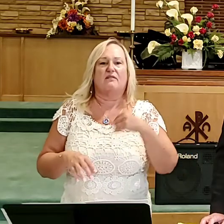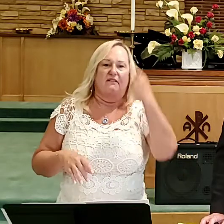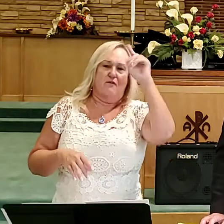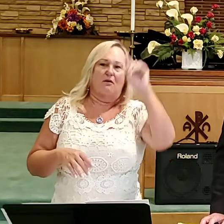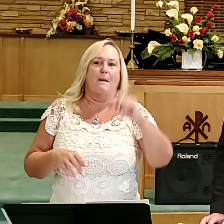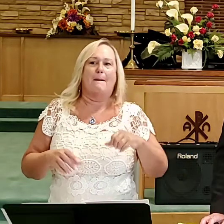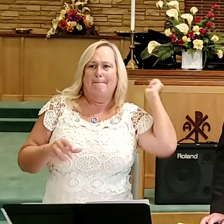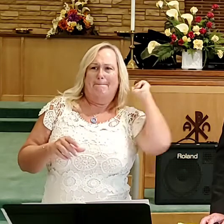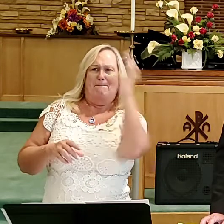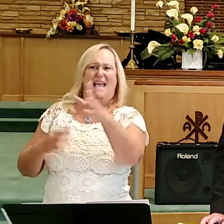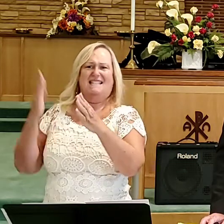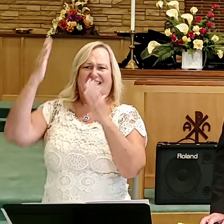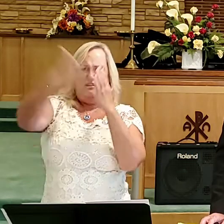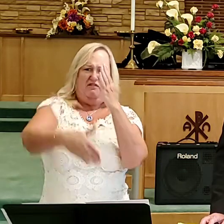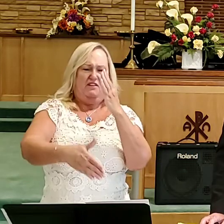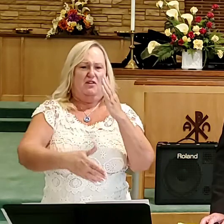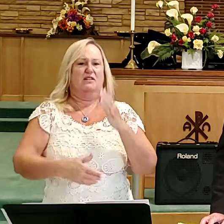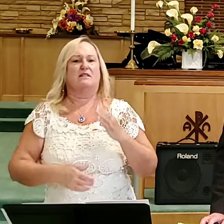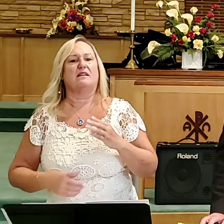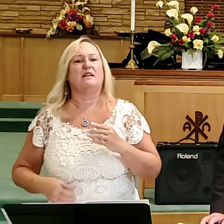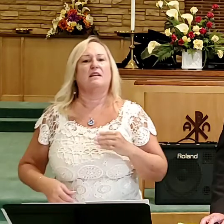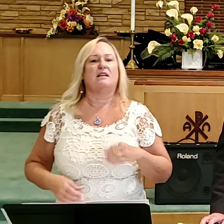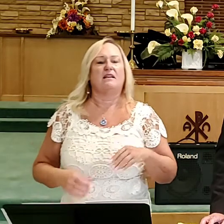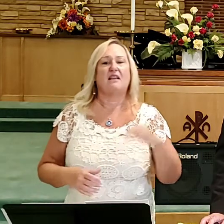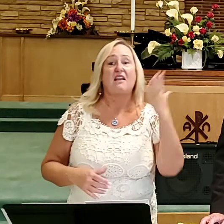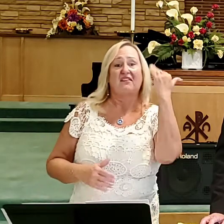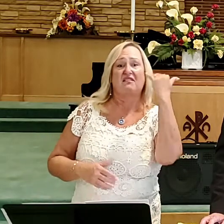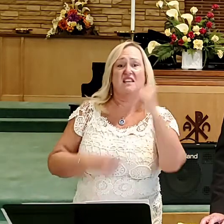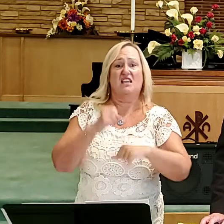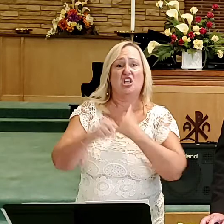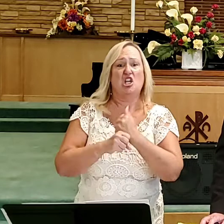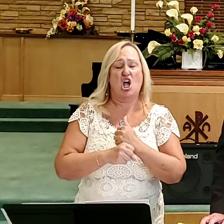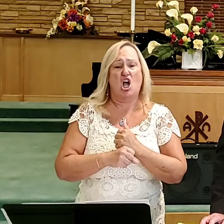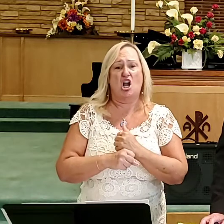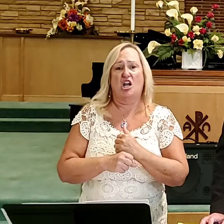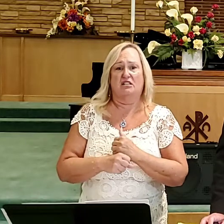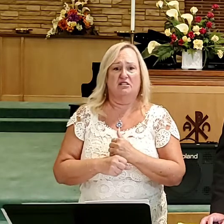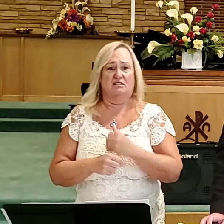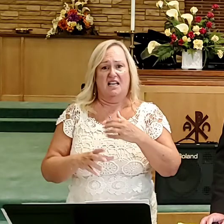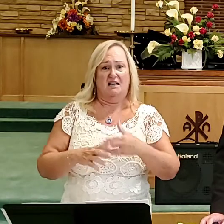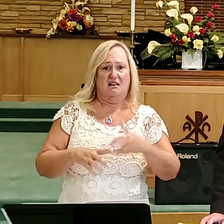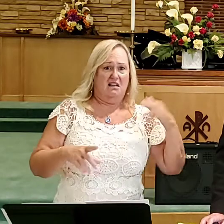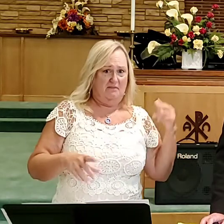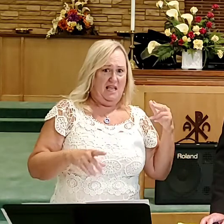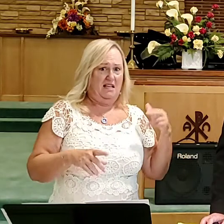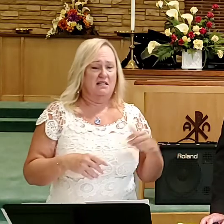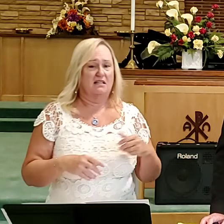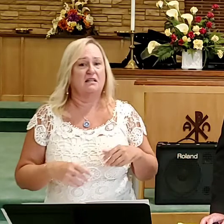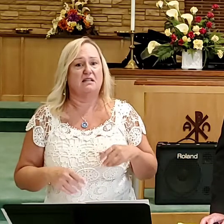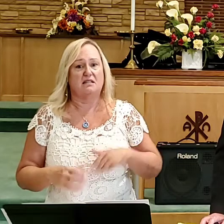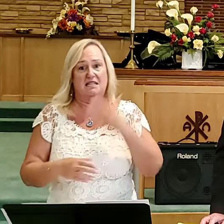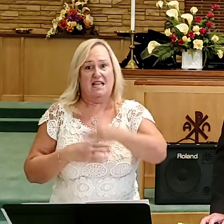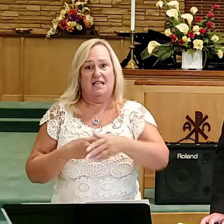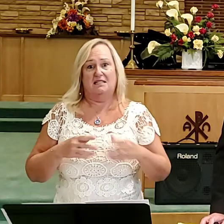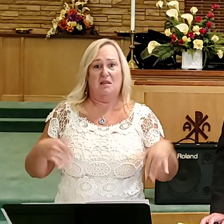pass interference, a 15-yard penalty. Oh, the next